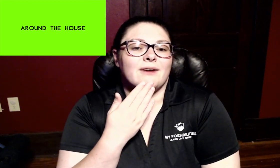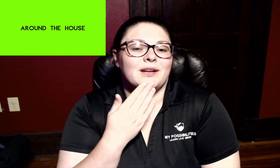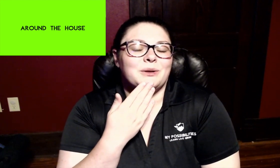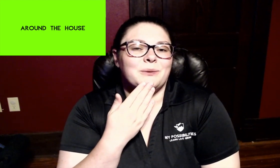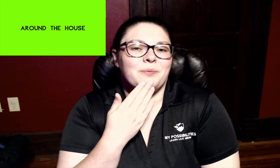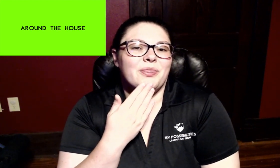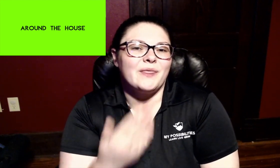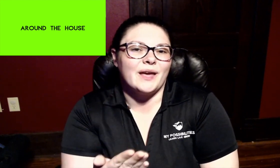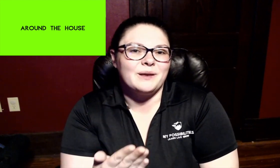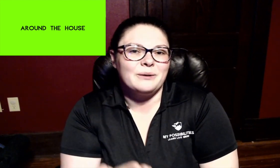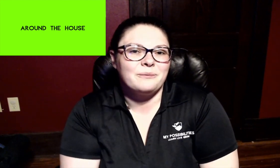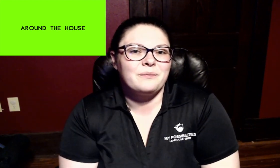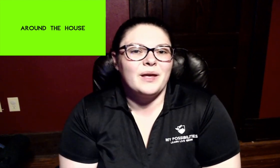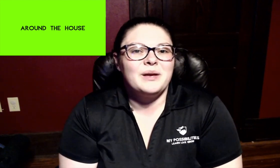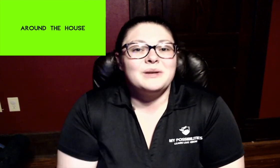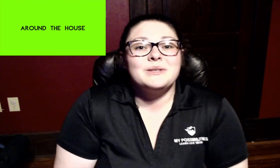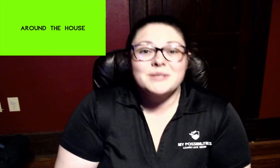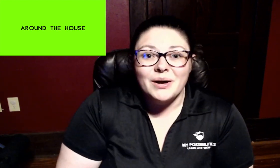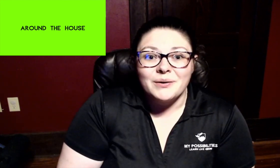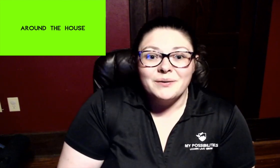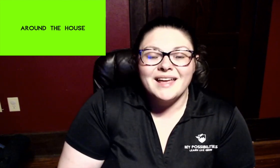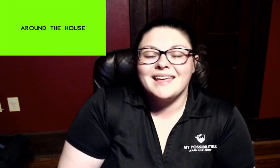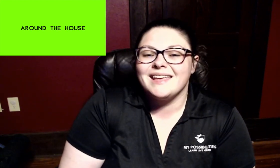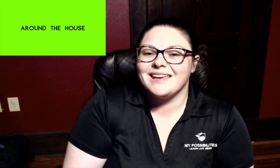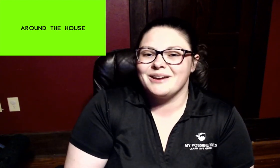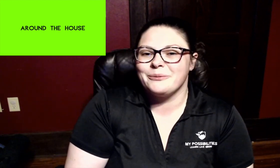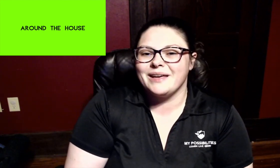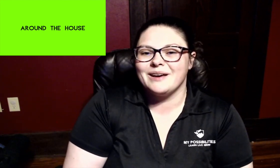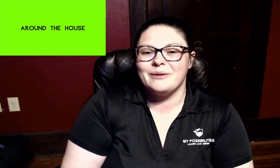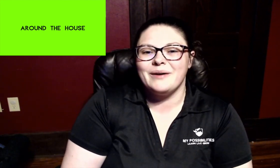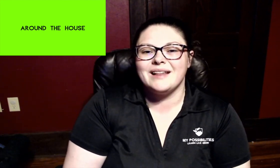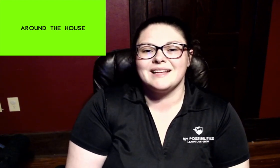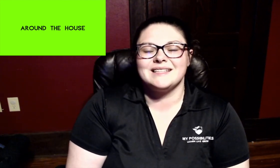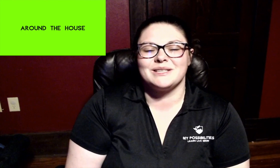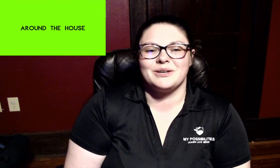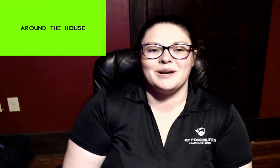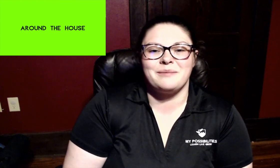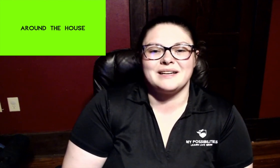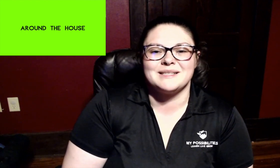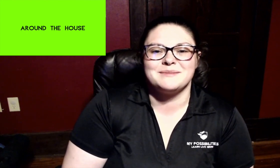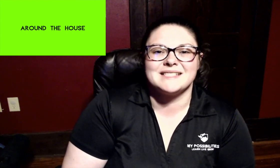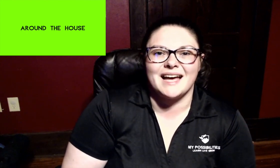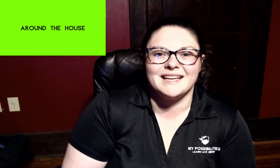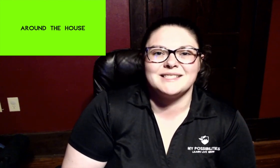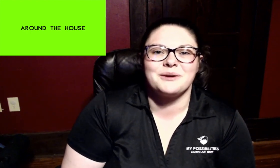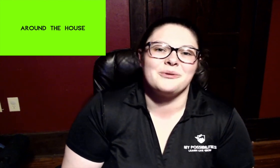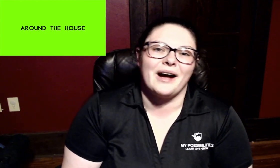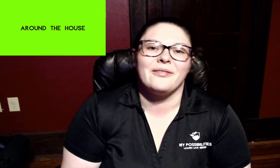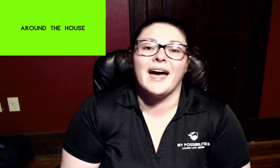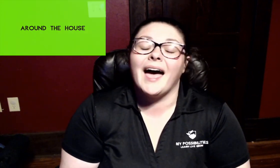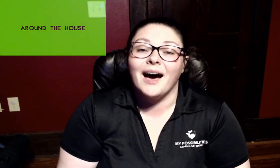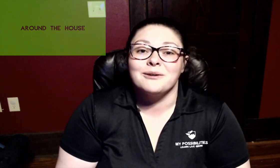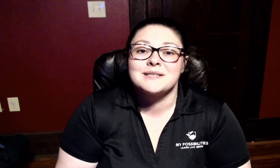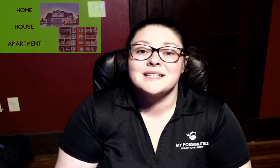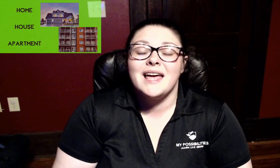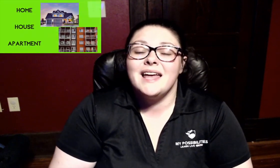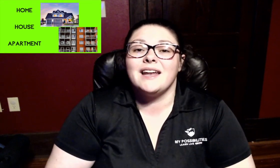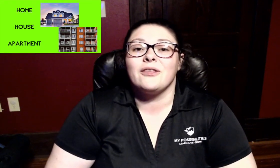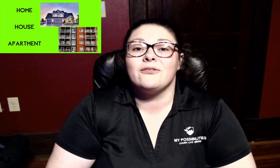too. Thank you. So here we go, and let's learn about some signs around the house. Now, the